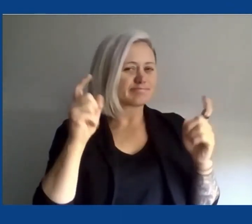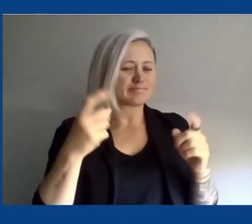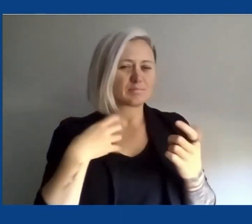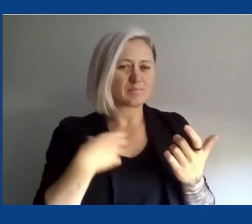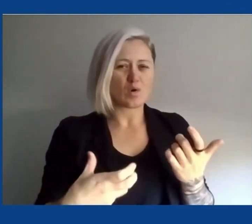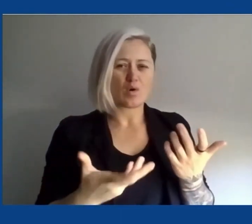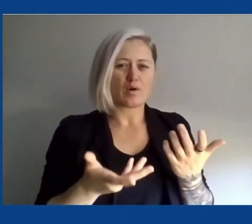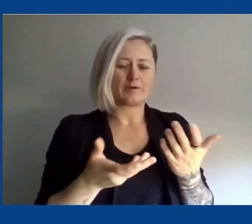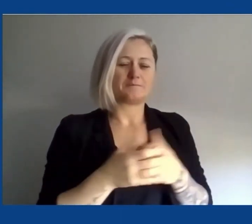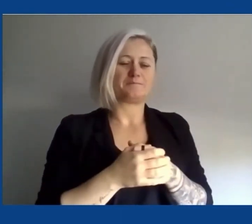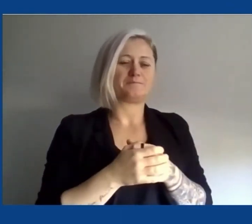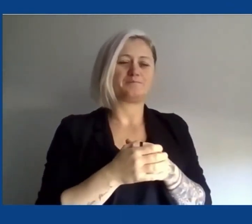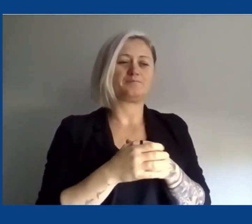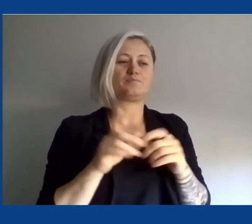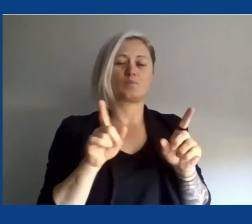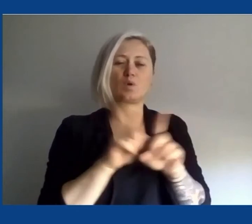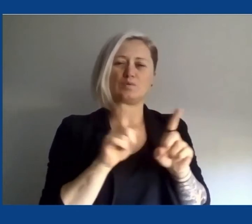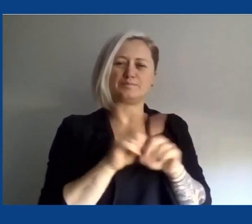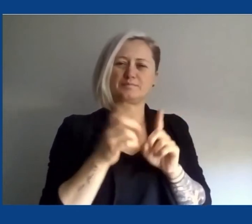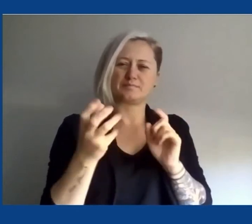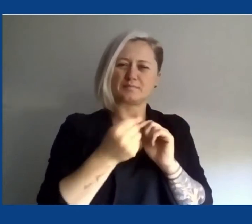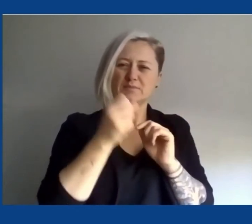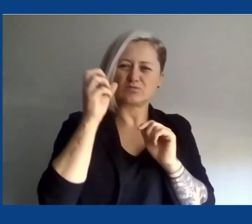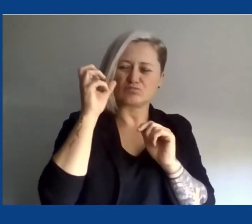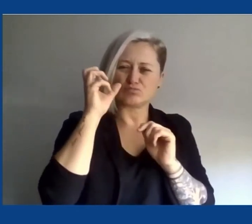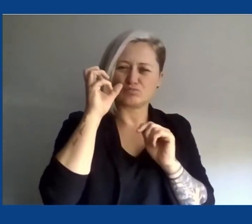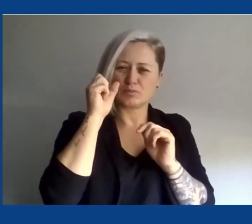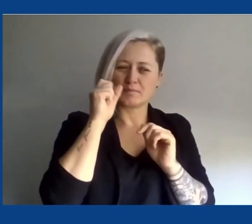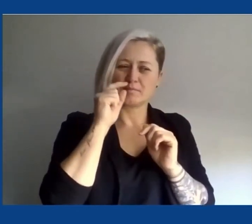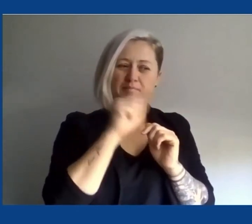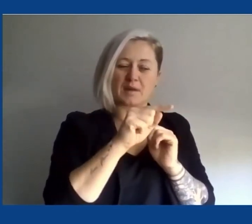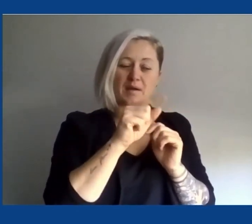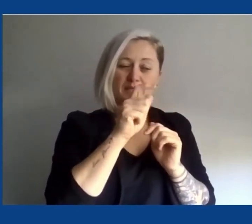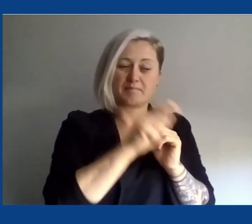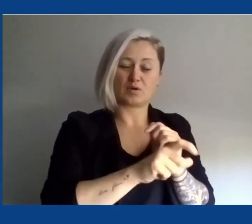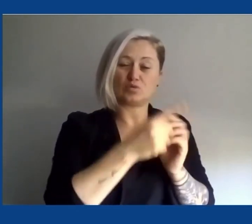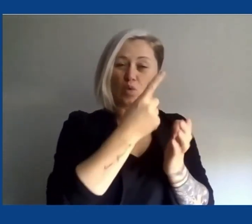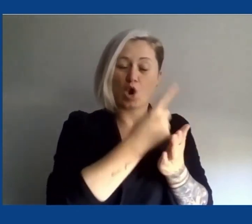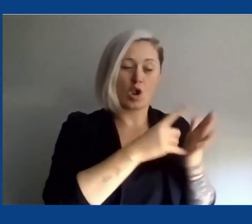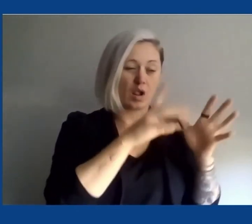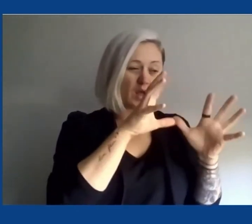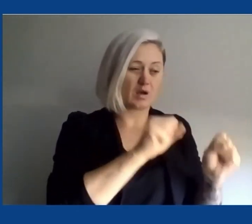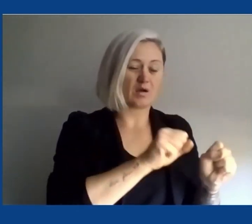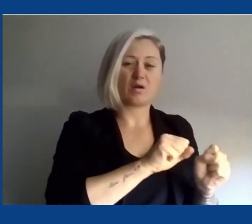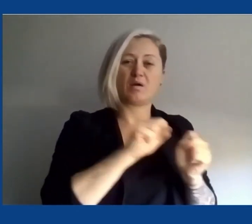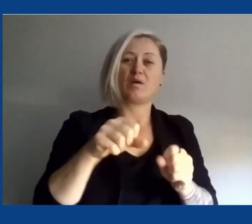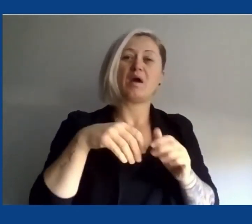We must also remember that Miss Dew was only apprehended and held in custody because she failed to